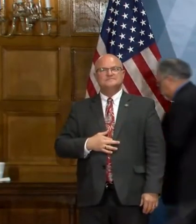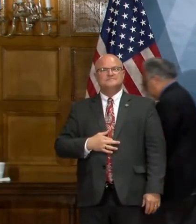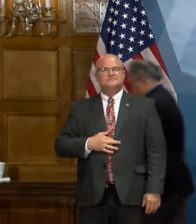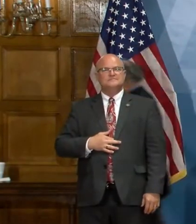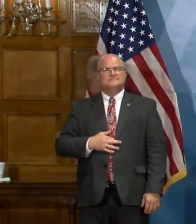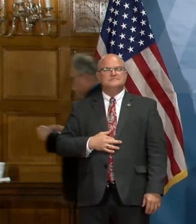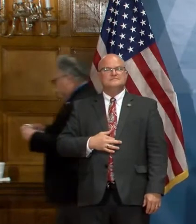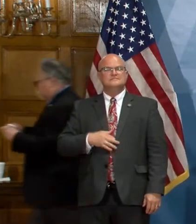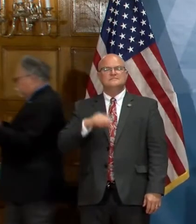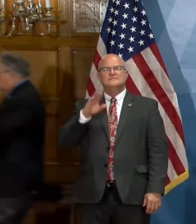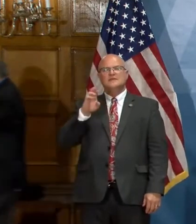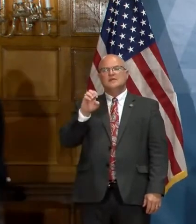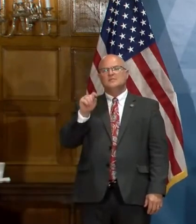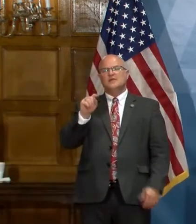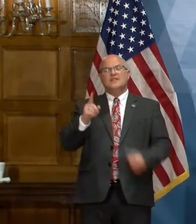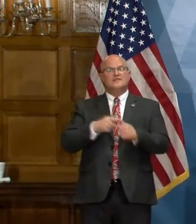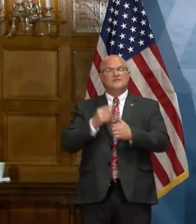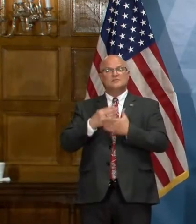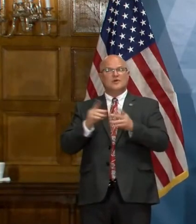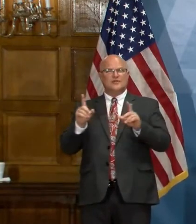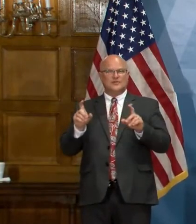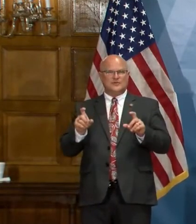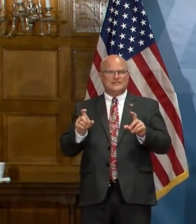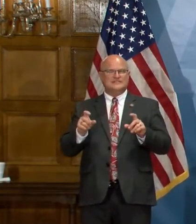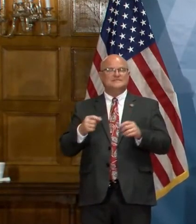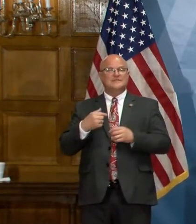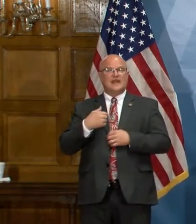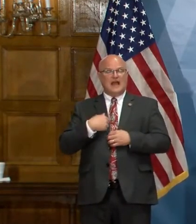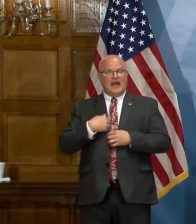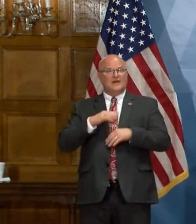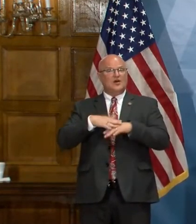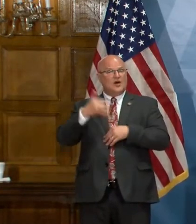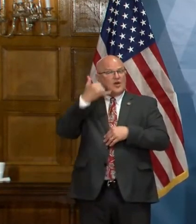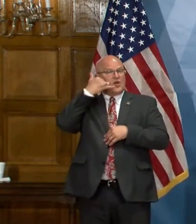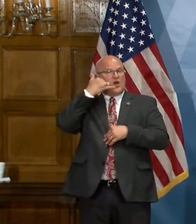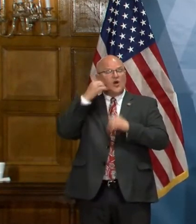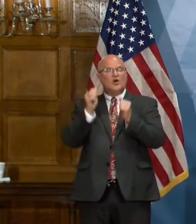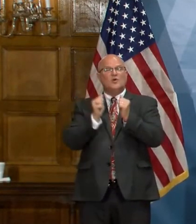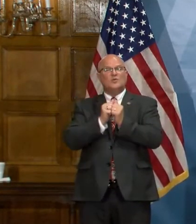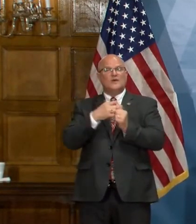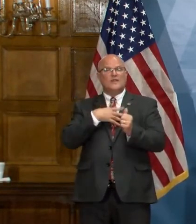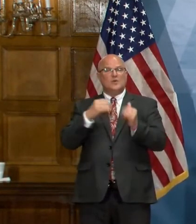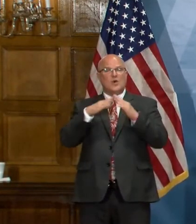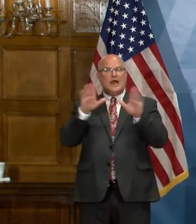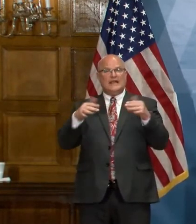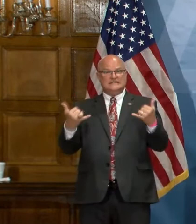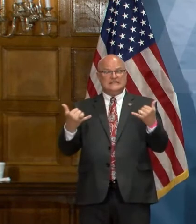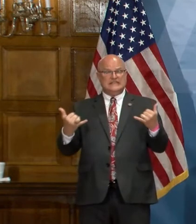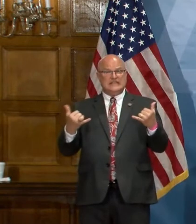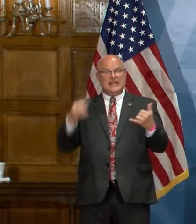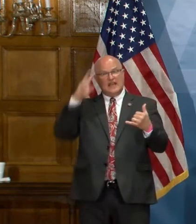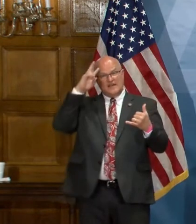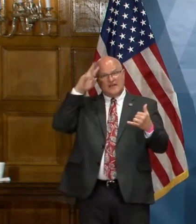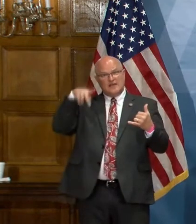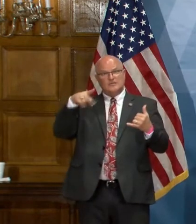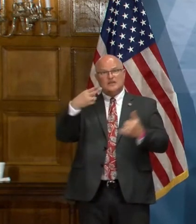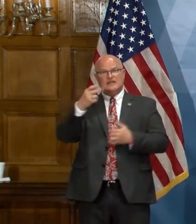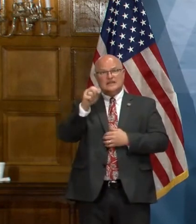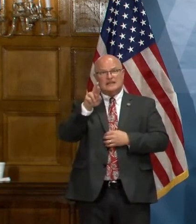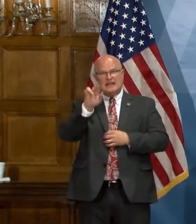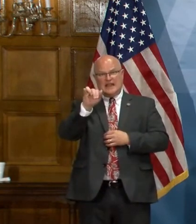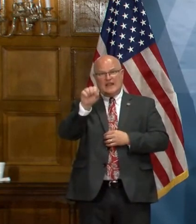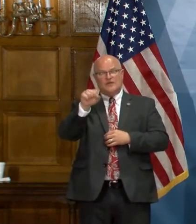And Brett, in terms of the first part of the question, I was on a call with the White House today. Vice President Harris